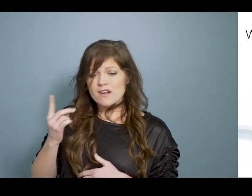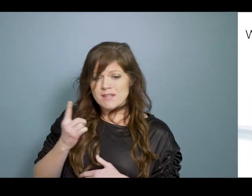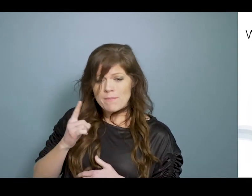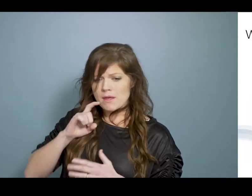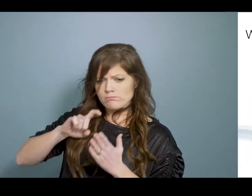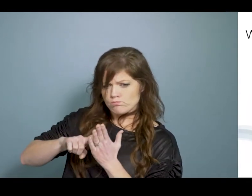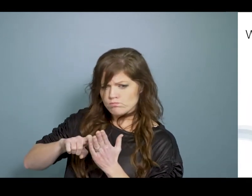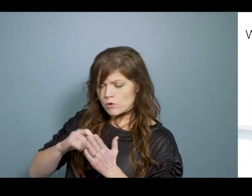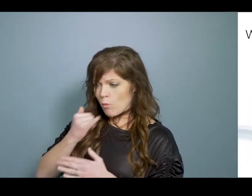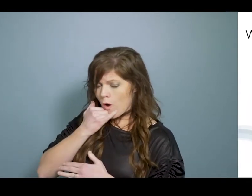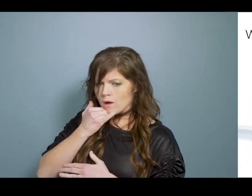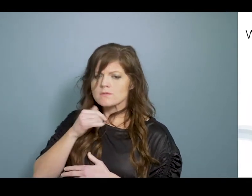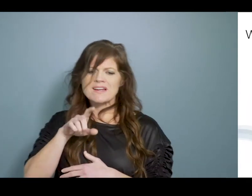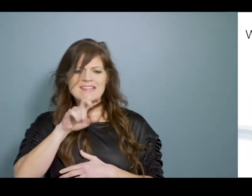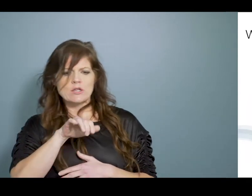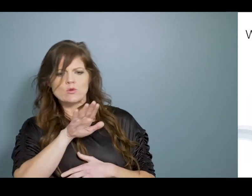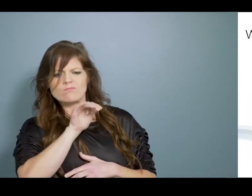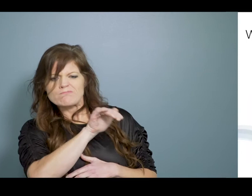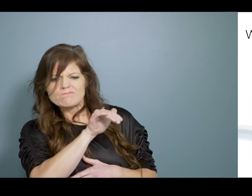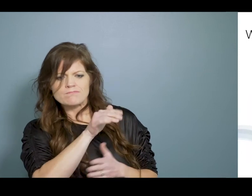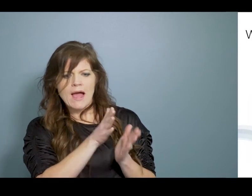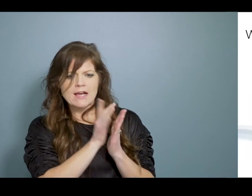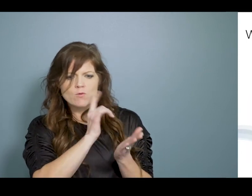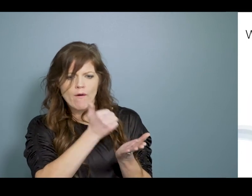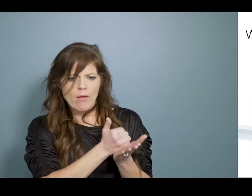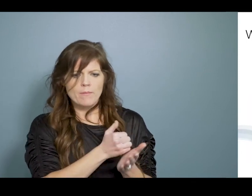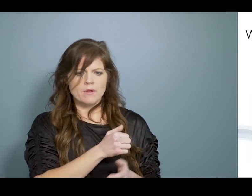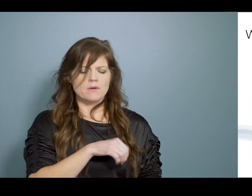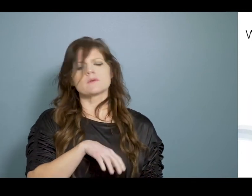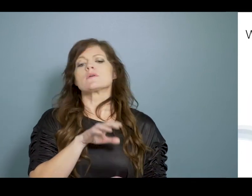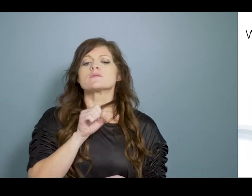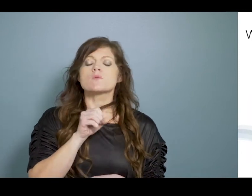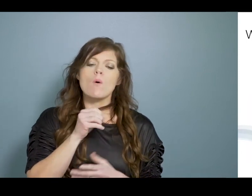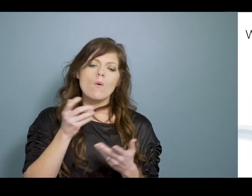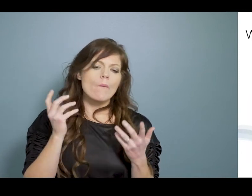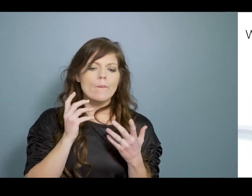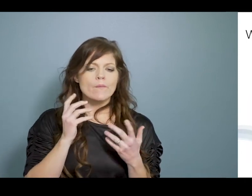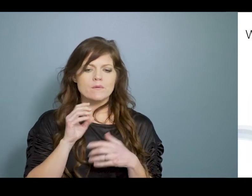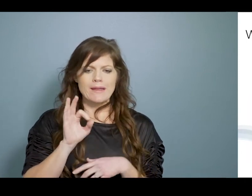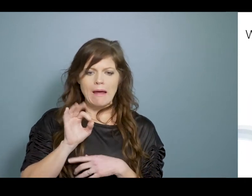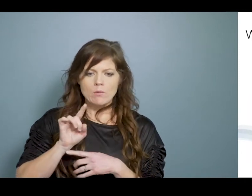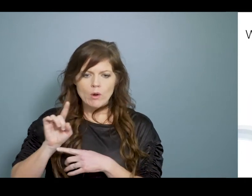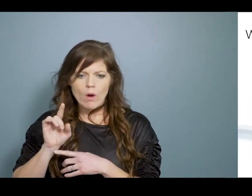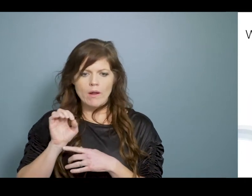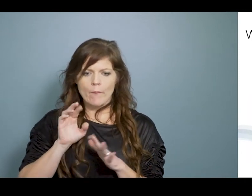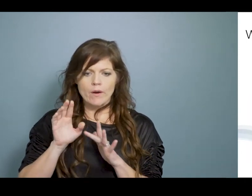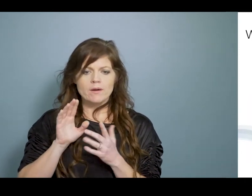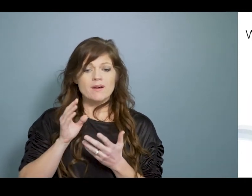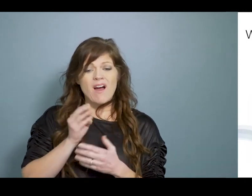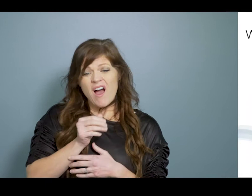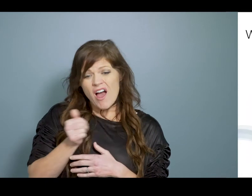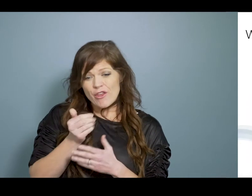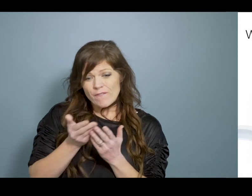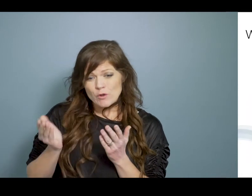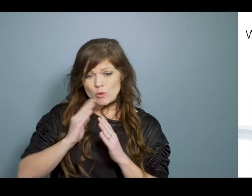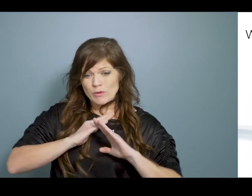somebody who is helping or as somebody who is struggling. A couple protective factors that I